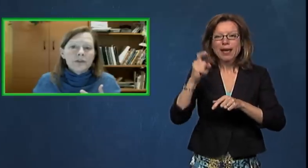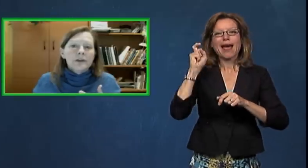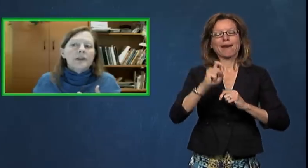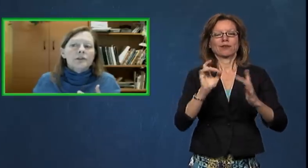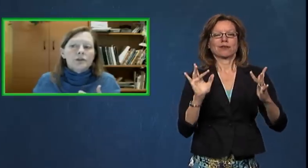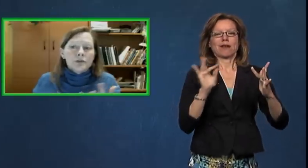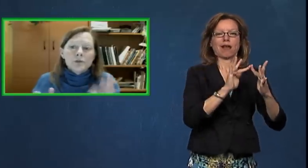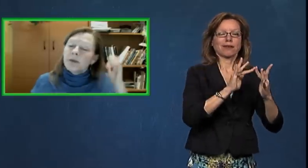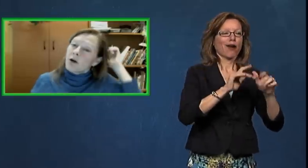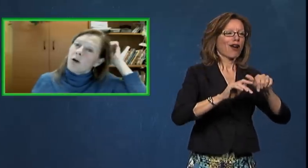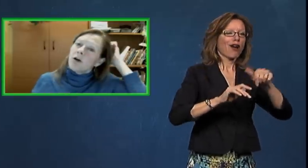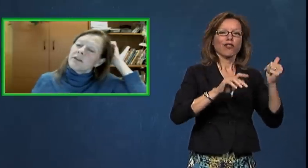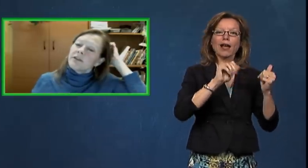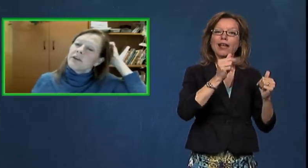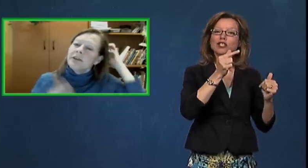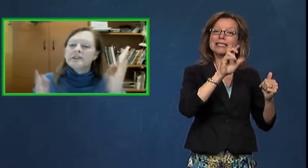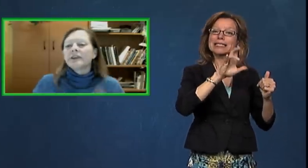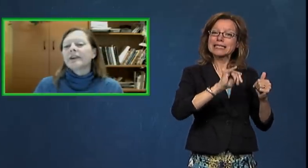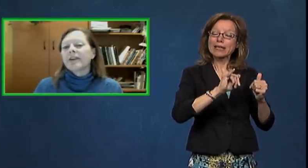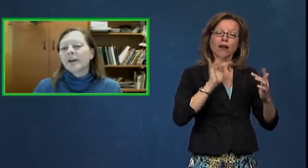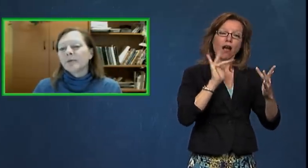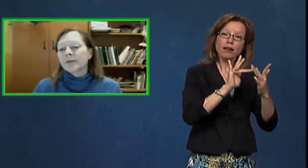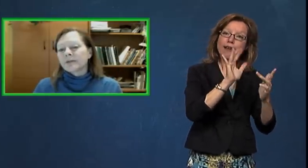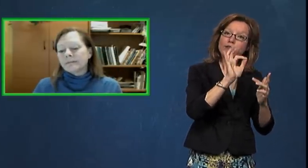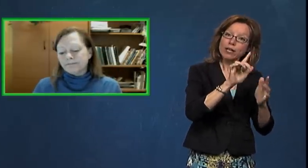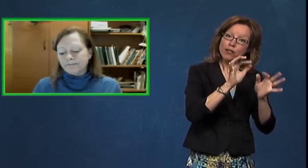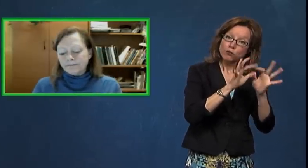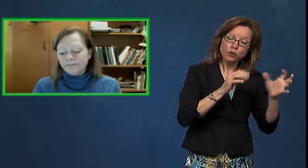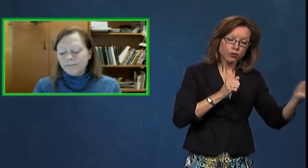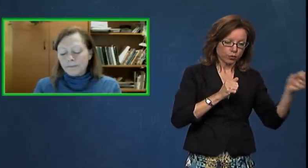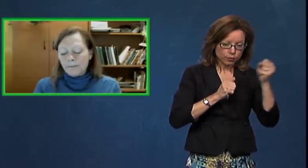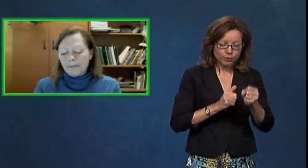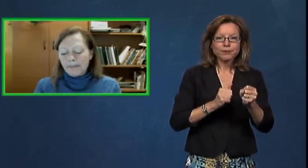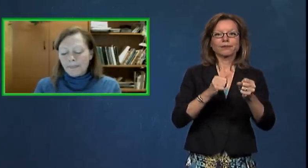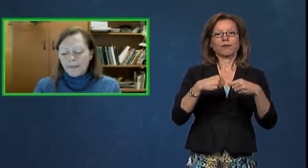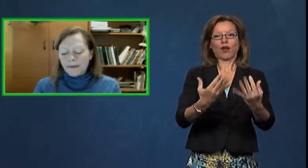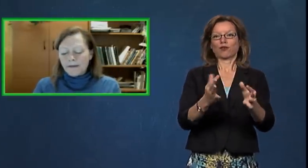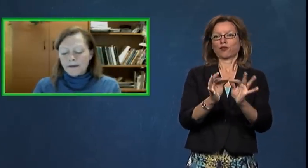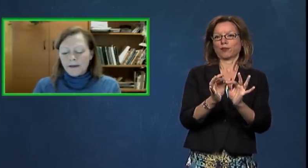freelancers to meet all of the needs on our campus.